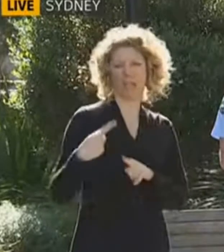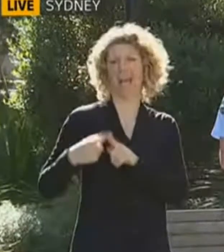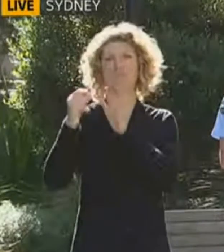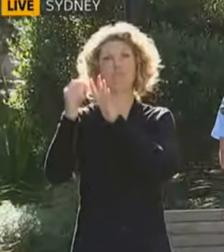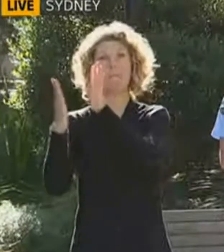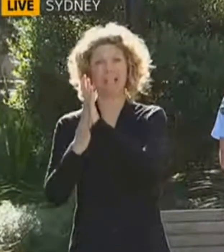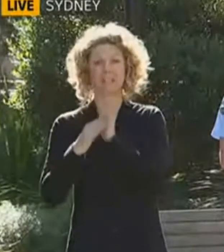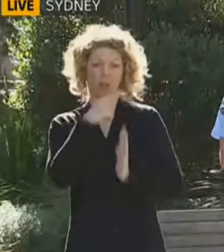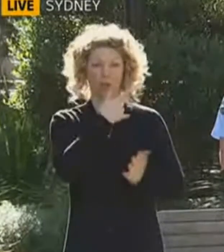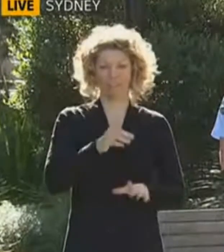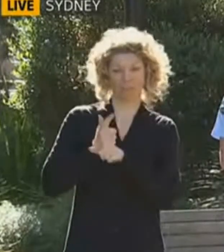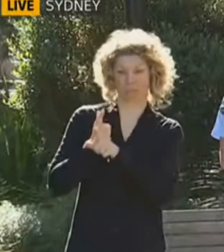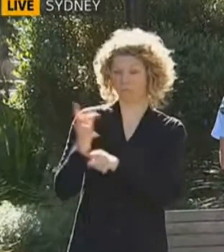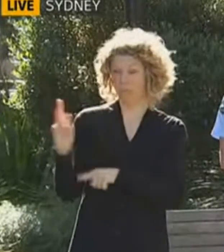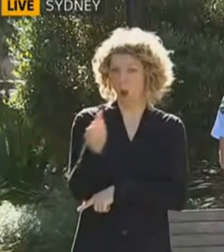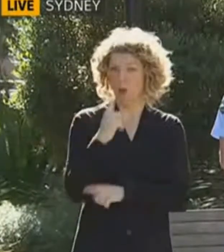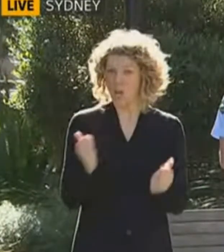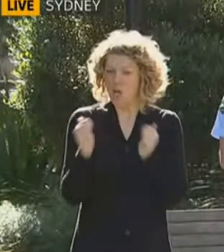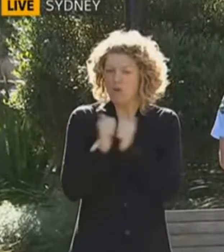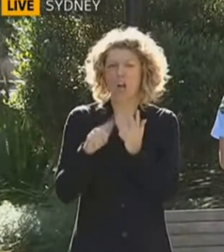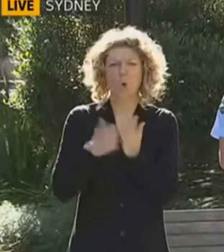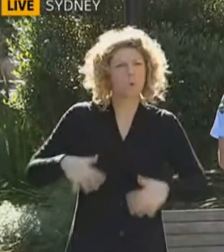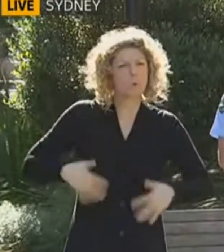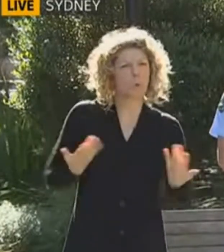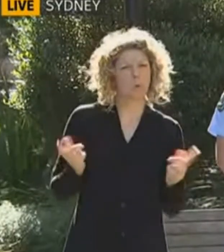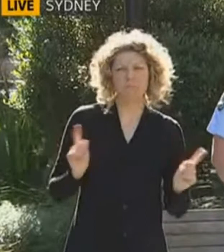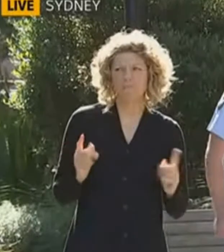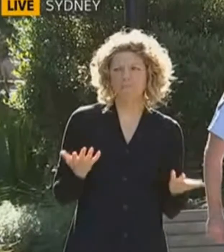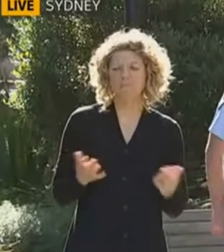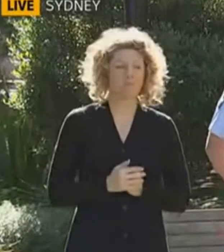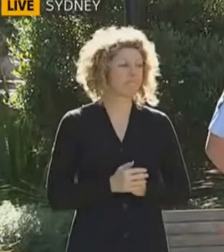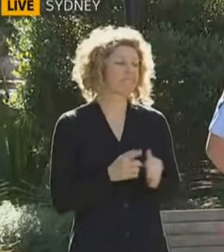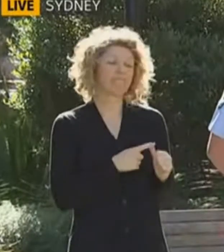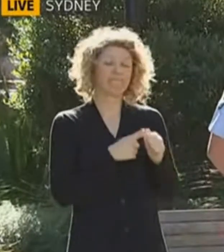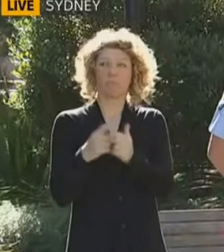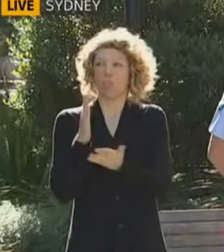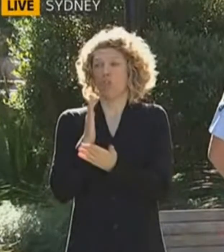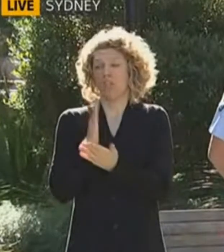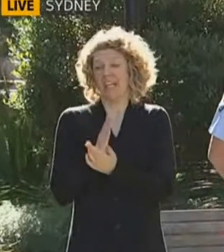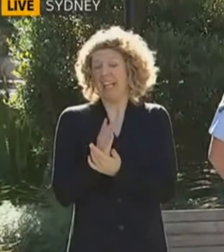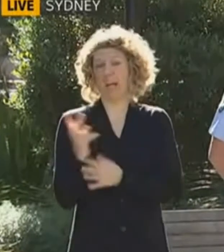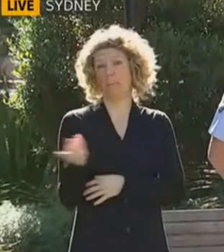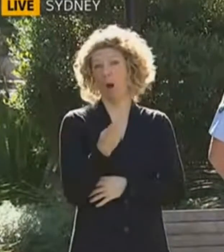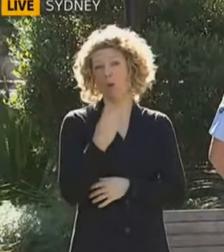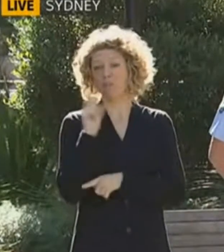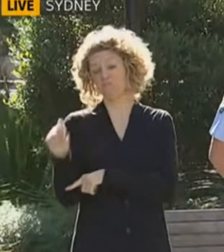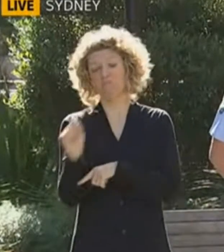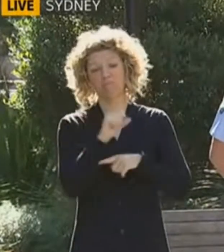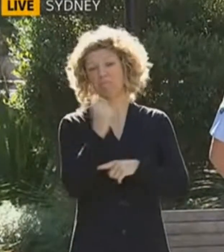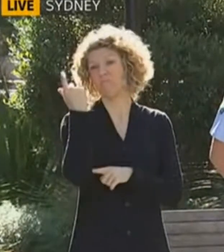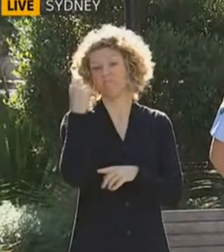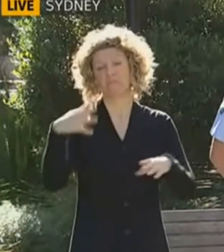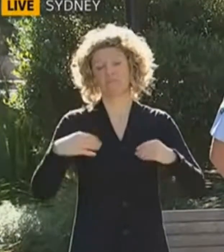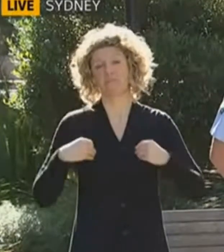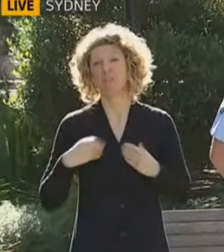both welcomed and understood the New South Wales position. Both were extremely supportive and understanding, and in fact, we are